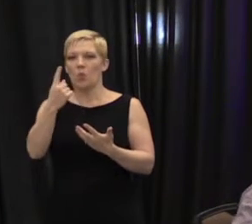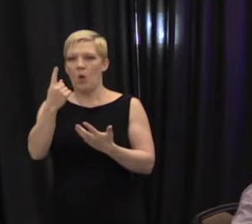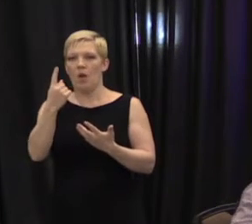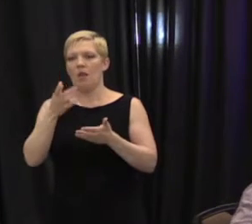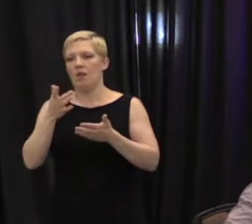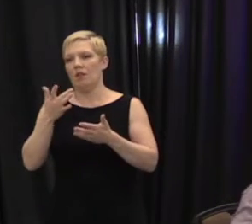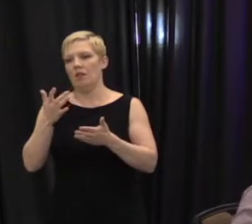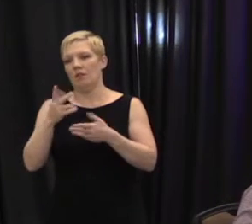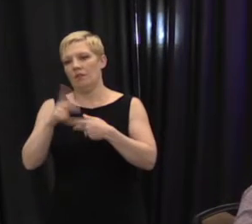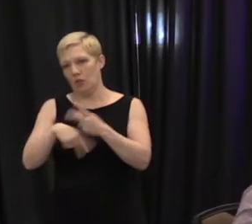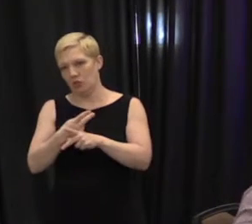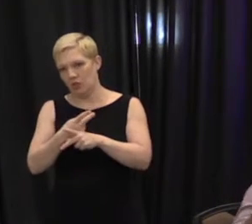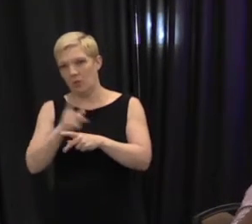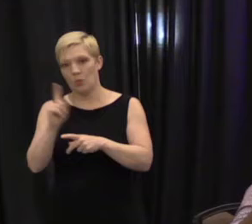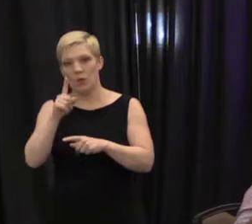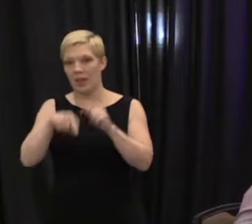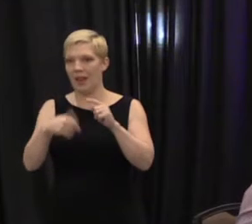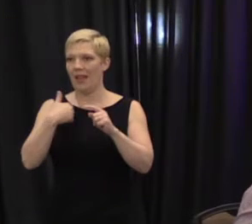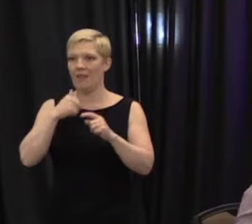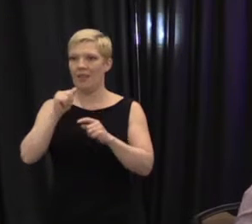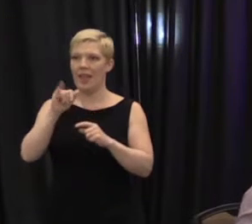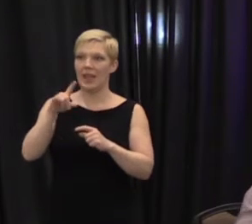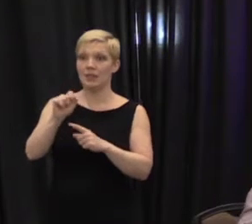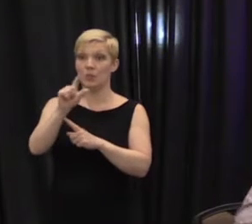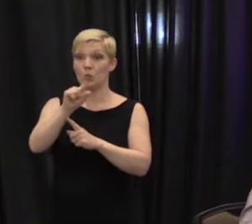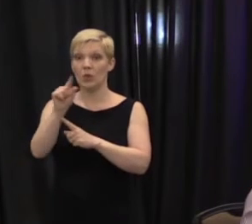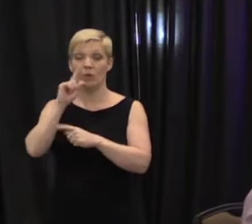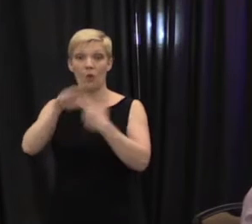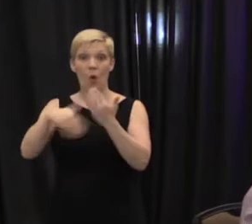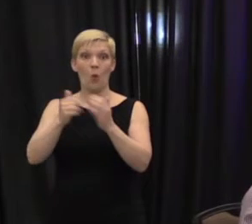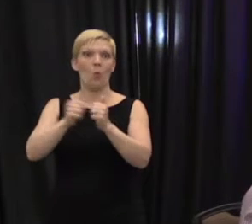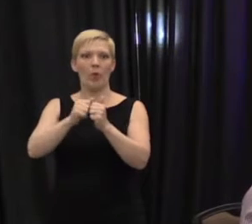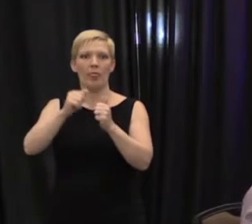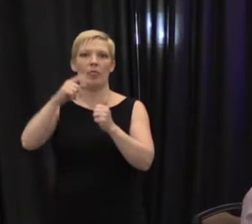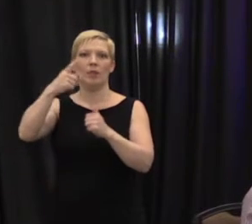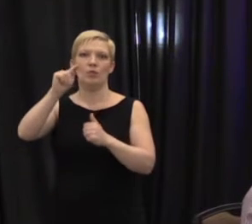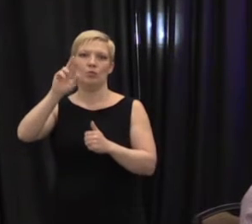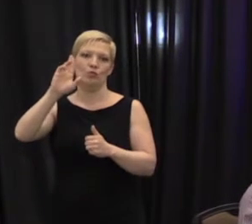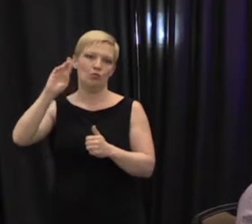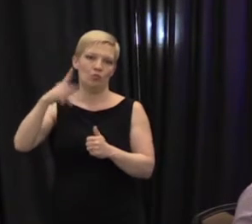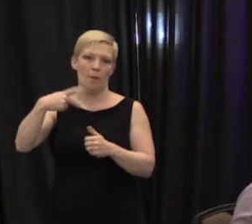to push, like you cannot have an AIDS 2020 for all with Trump in office,